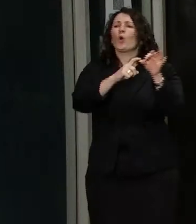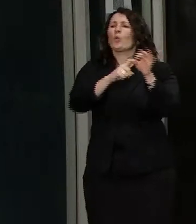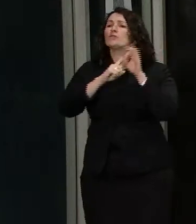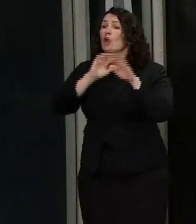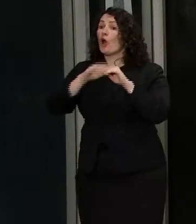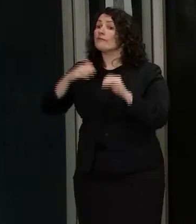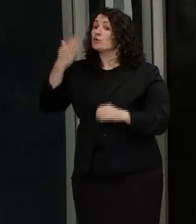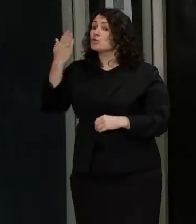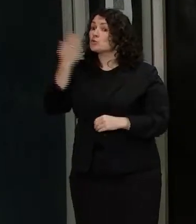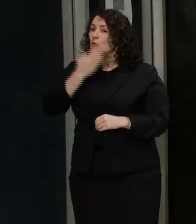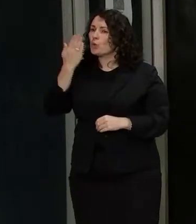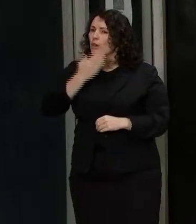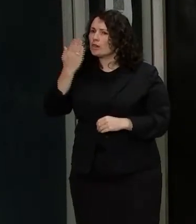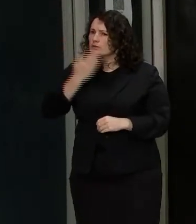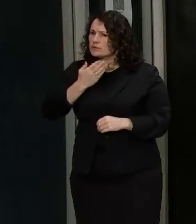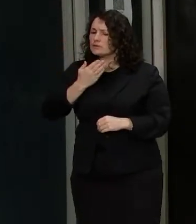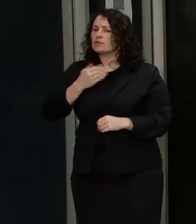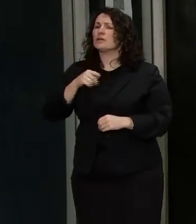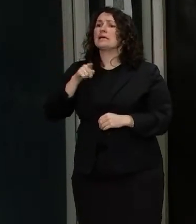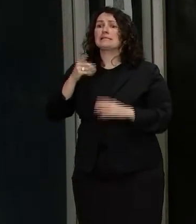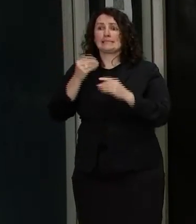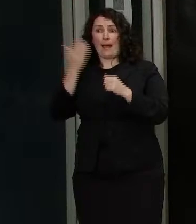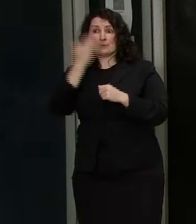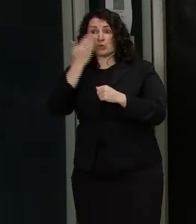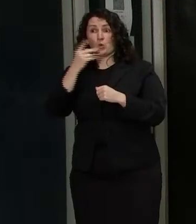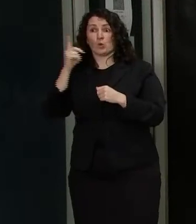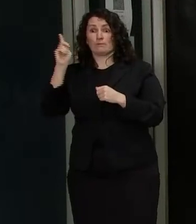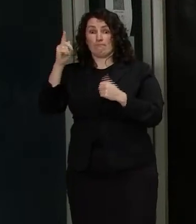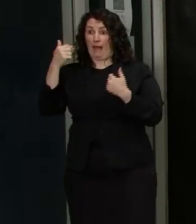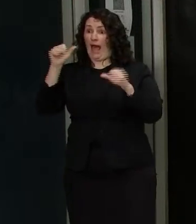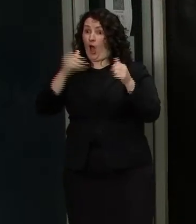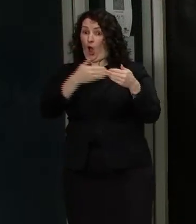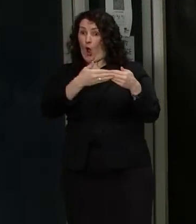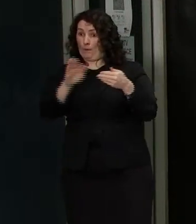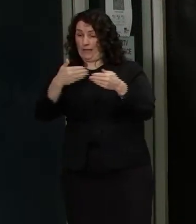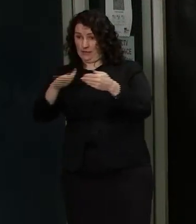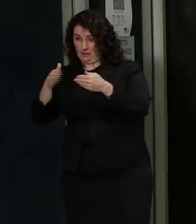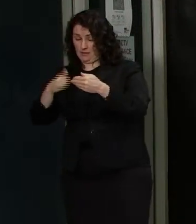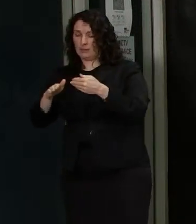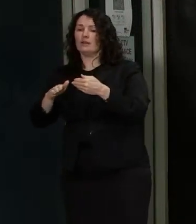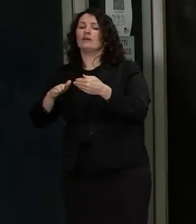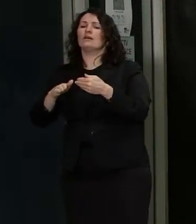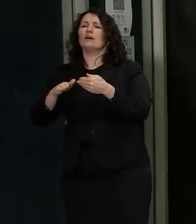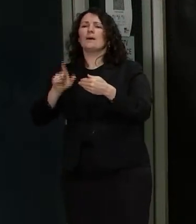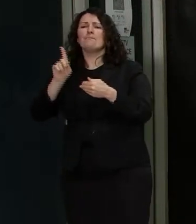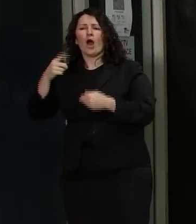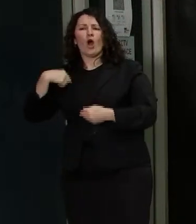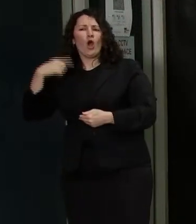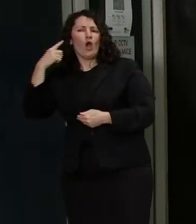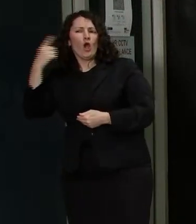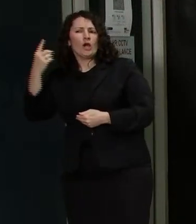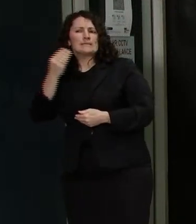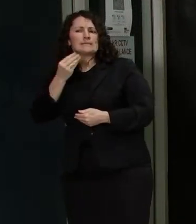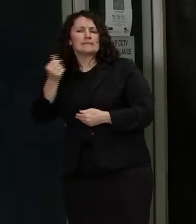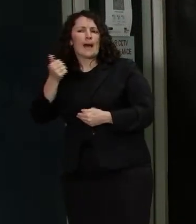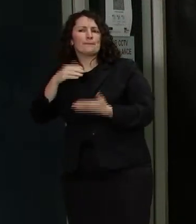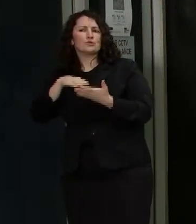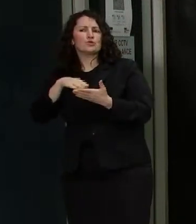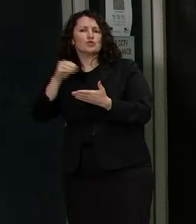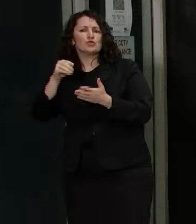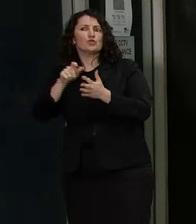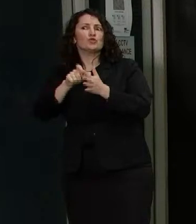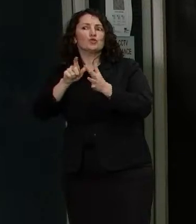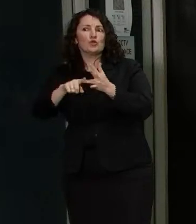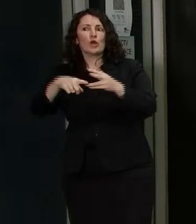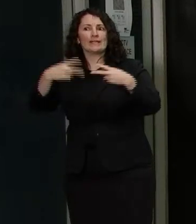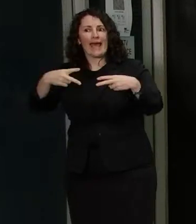property? There's activity at schools, so all students are back at school today, which is a great